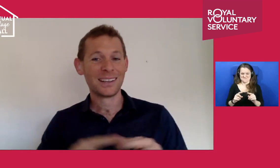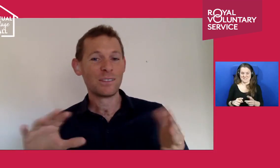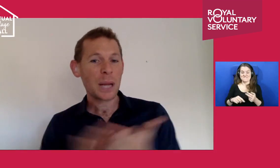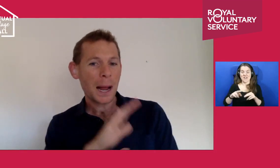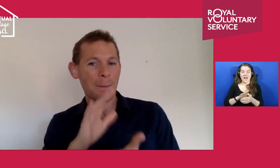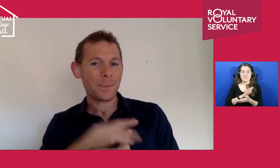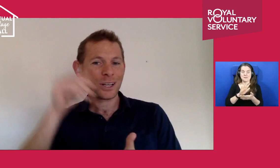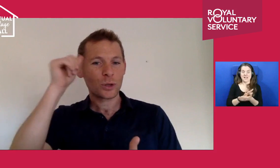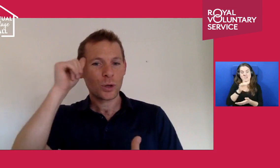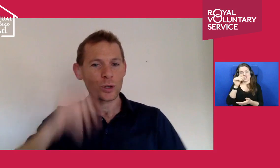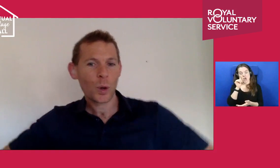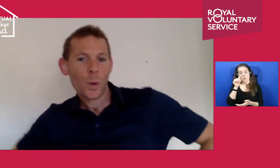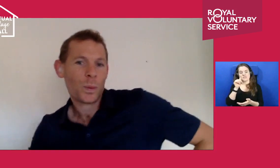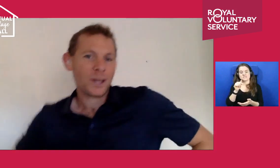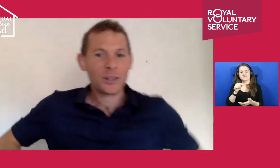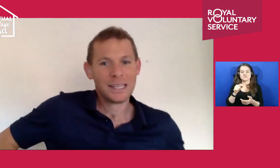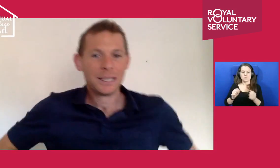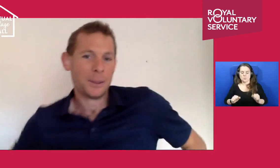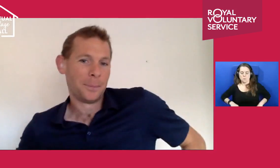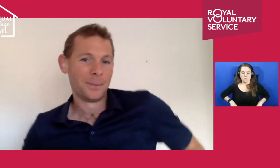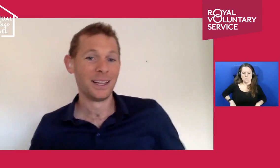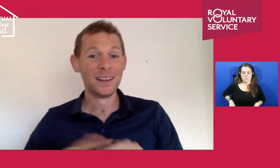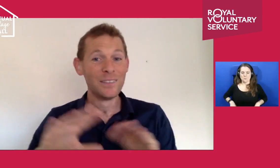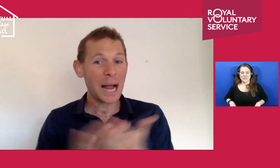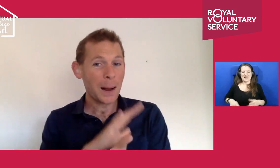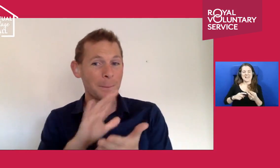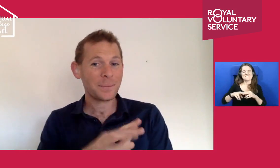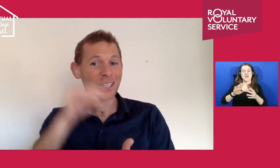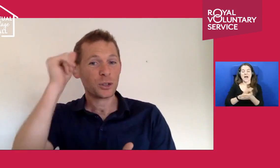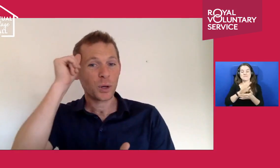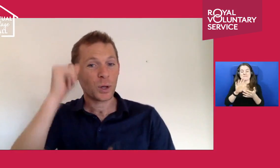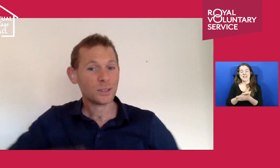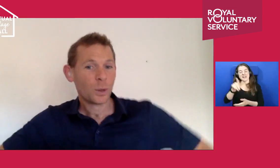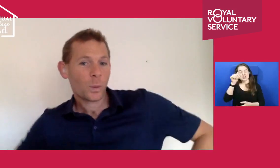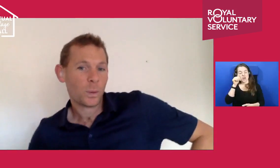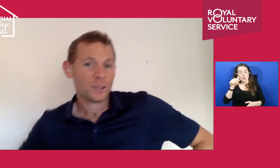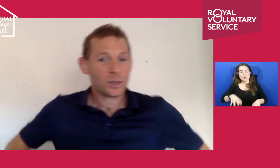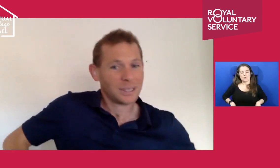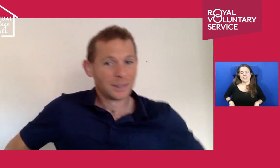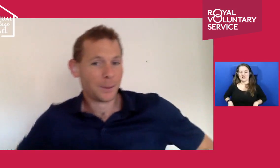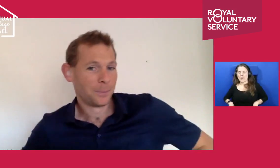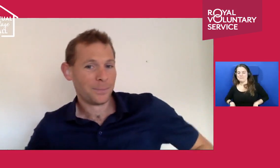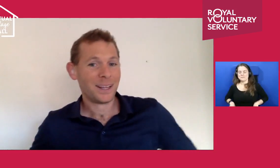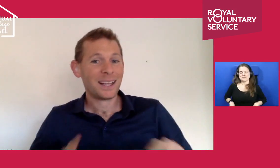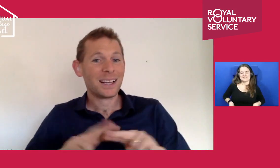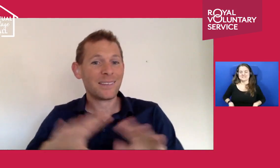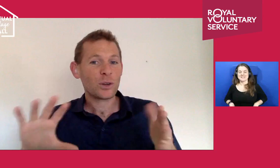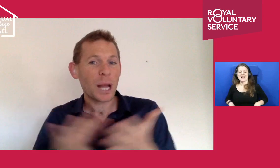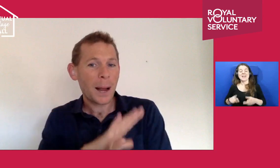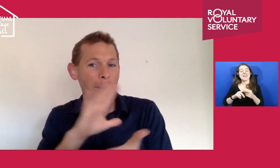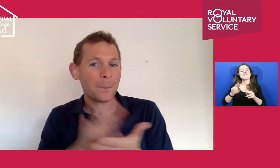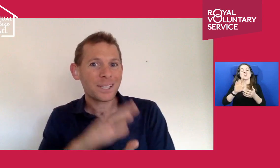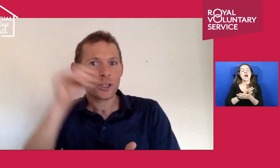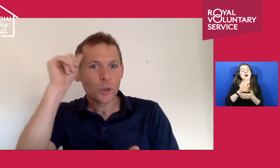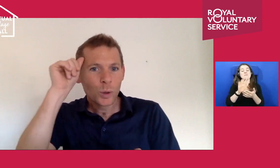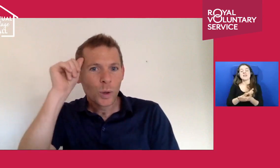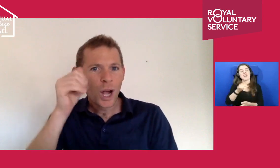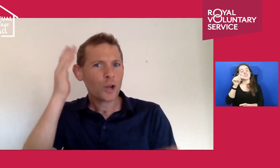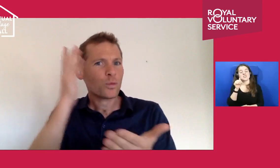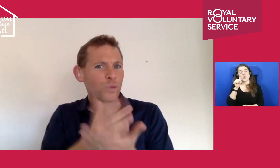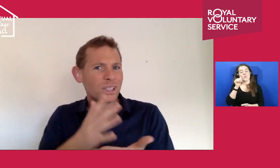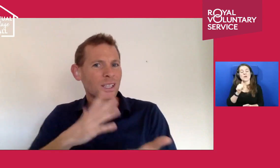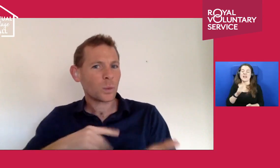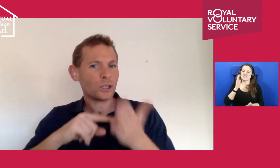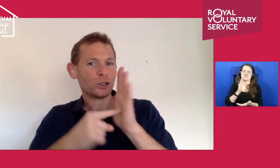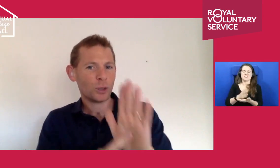If you're happy and you know it, wiggle your hips. If you're happy and you know it, wiggle your hips. If you're happy and you know